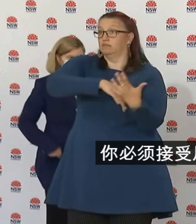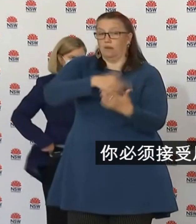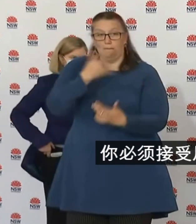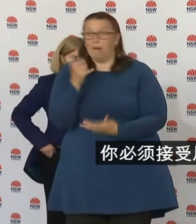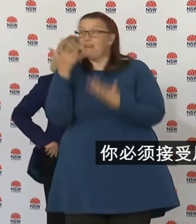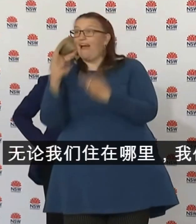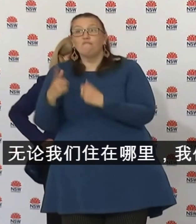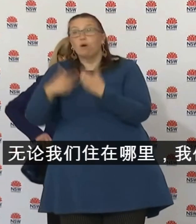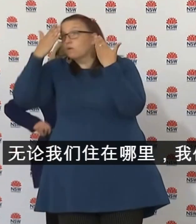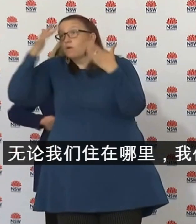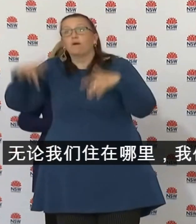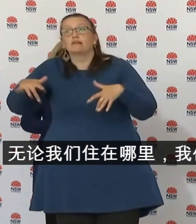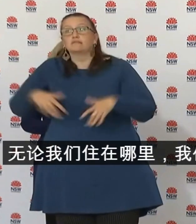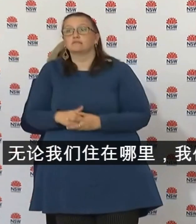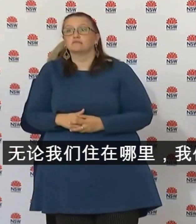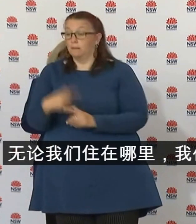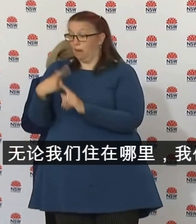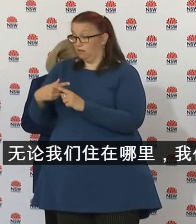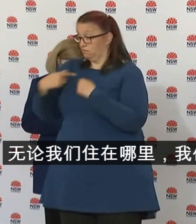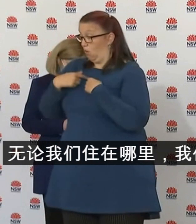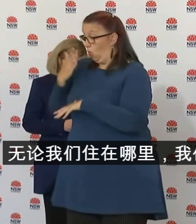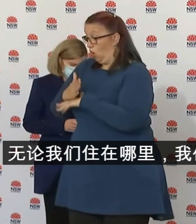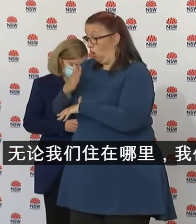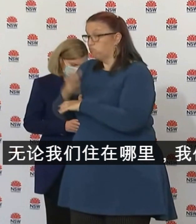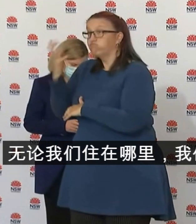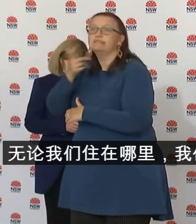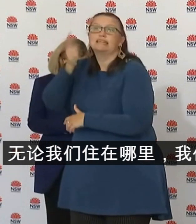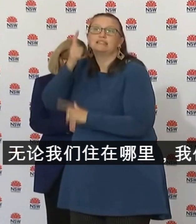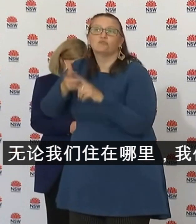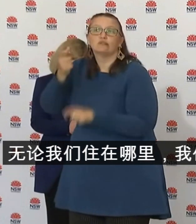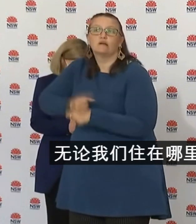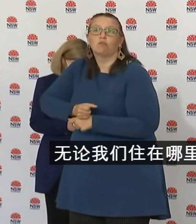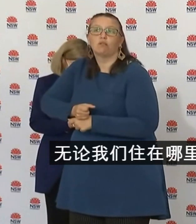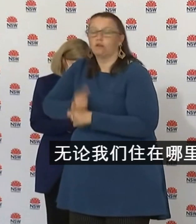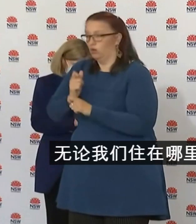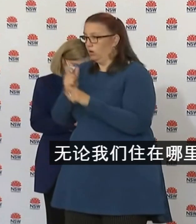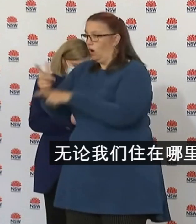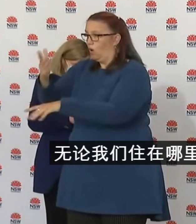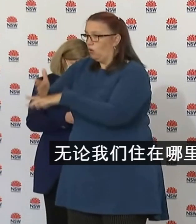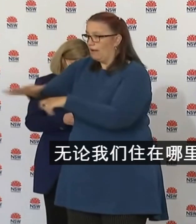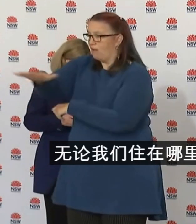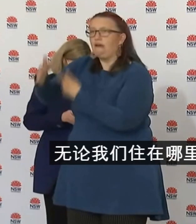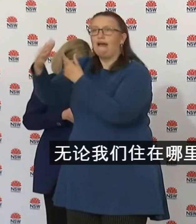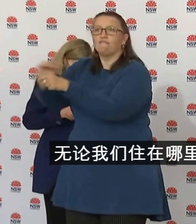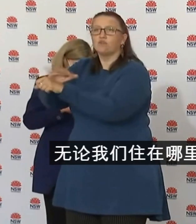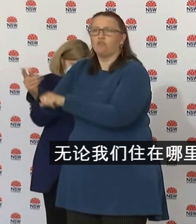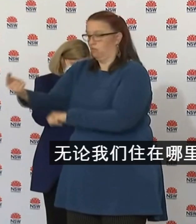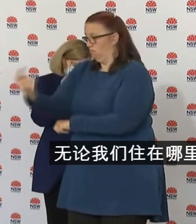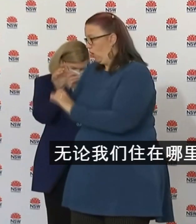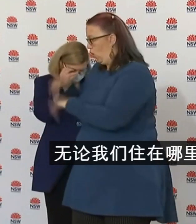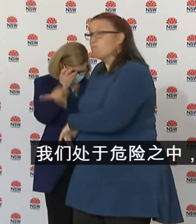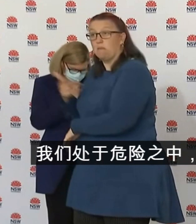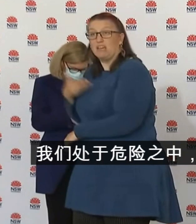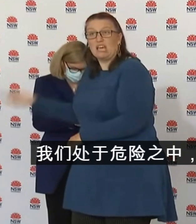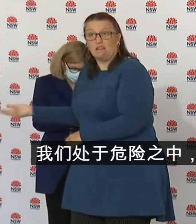everywhere. And that's why all of us have to be vigilant no matter where we live. We can't cut corners no matter where we live. We have to abide by the health orders